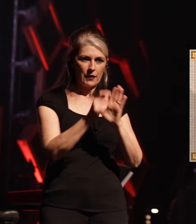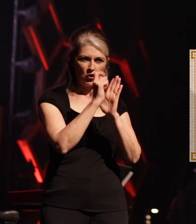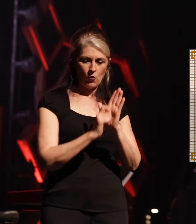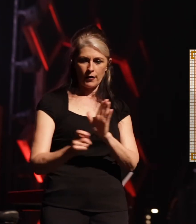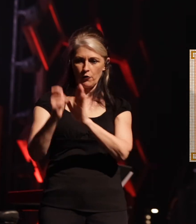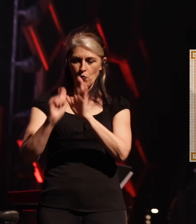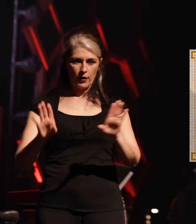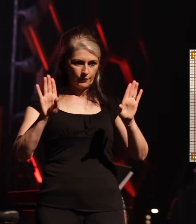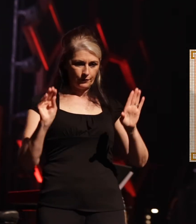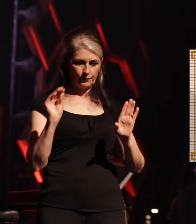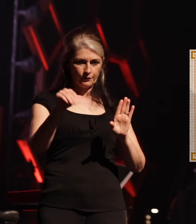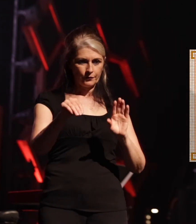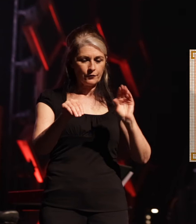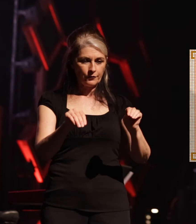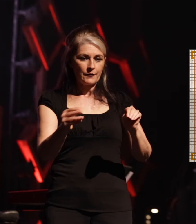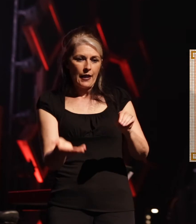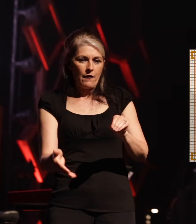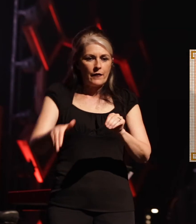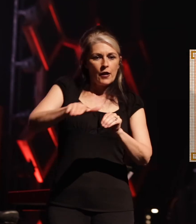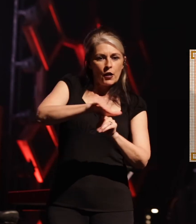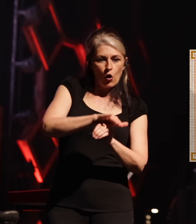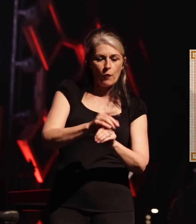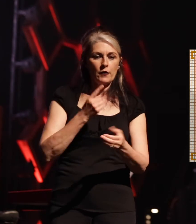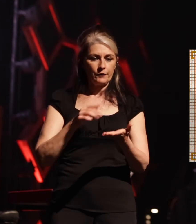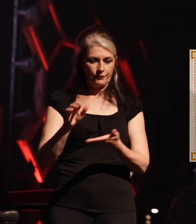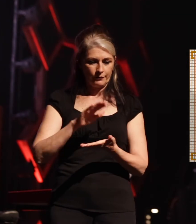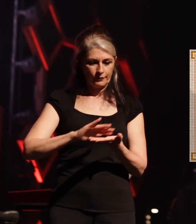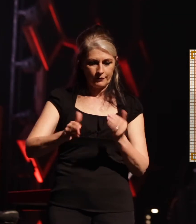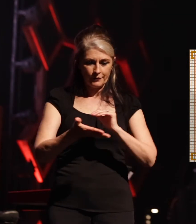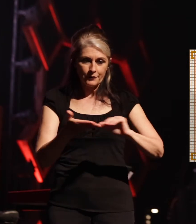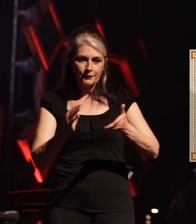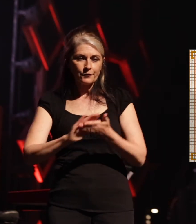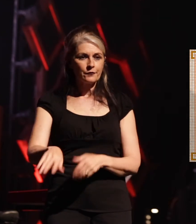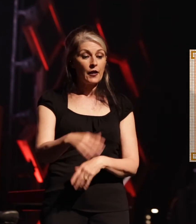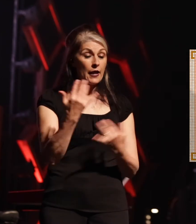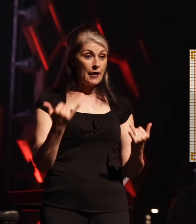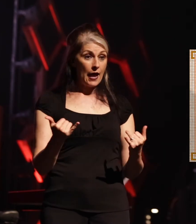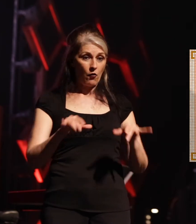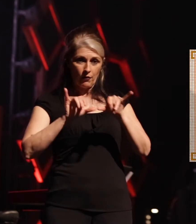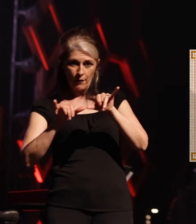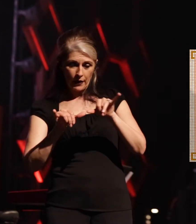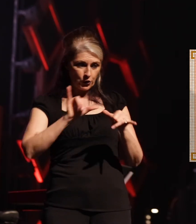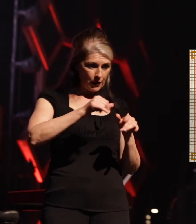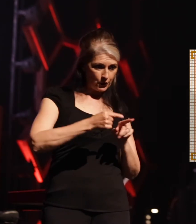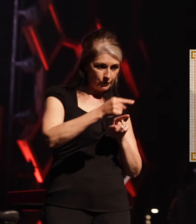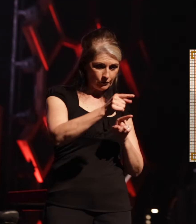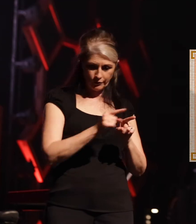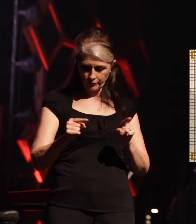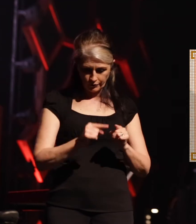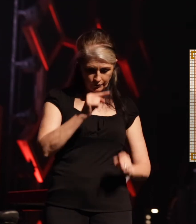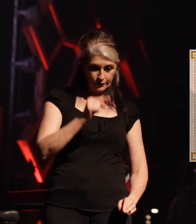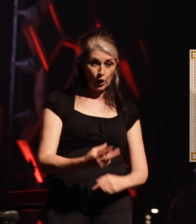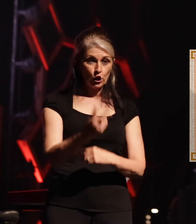atonement cover of pure gold. That's also known as the mercy seat. 2.5 cubits long and 1.5 cubits wide, and make two cherubim